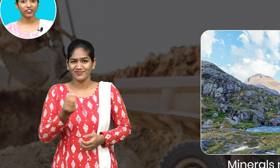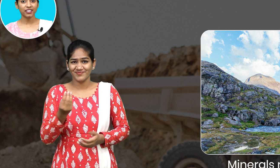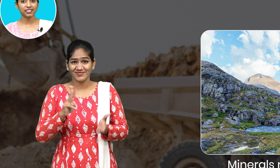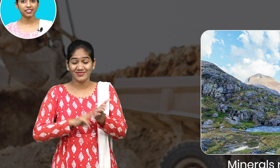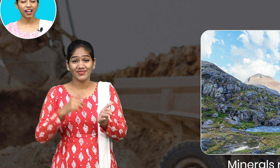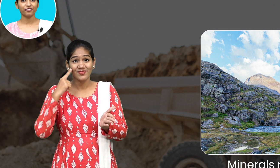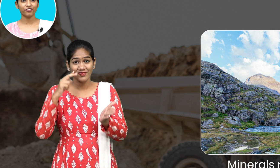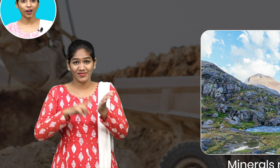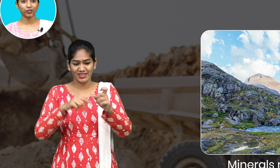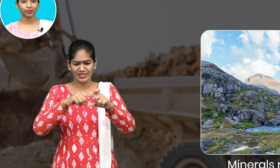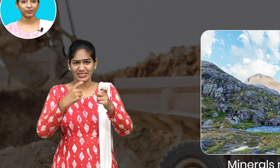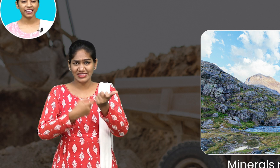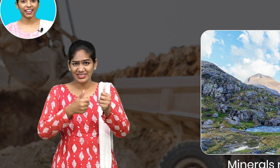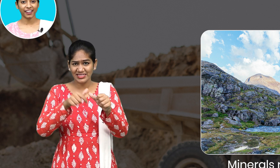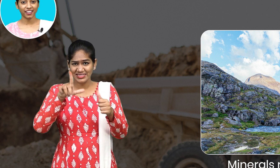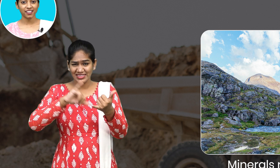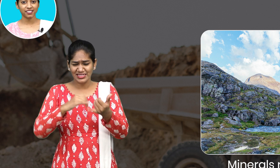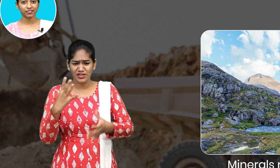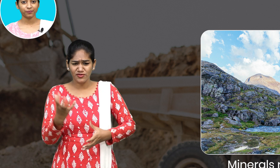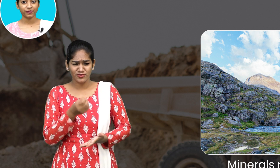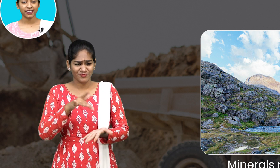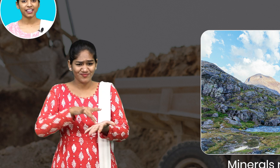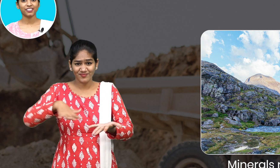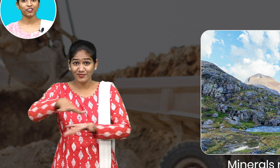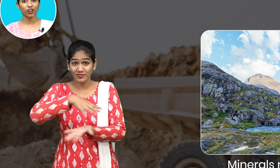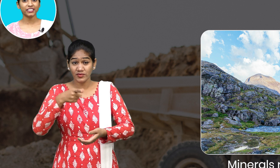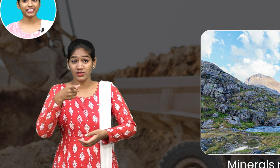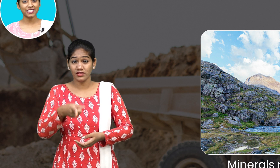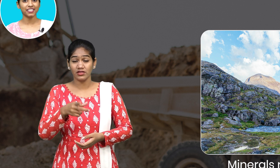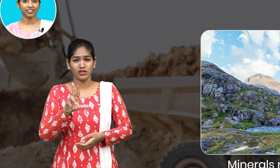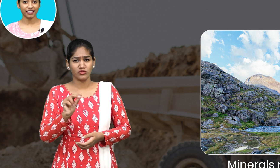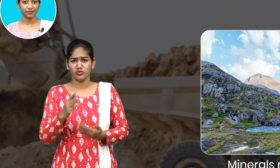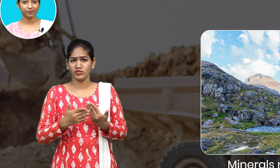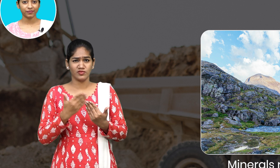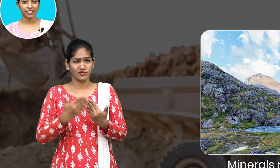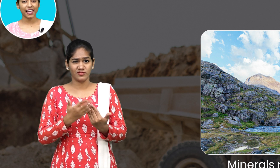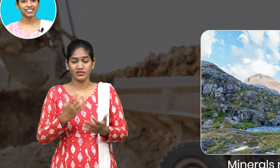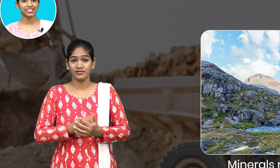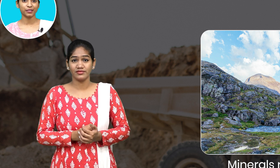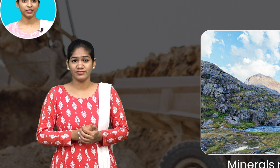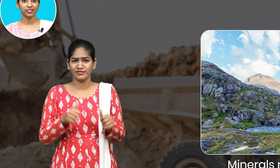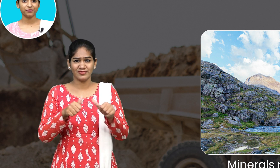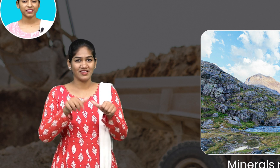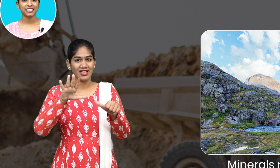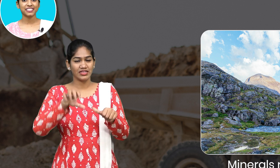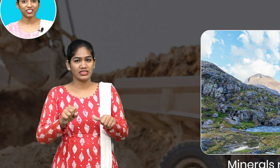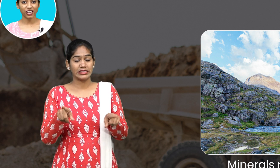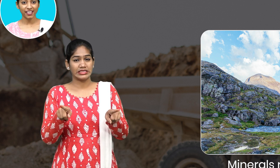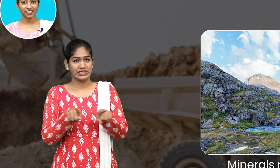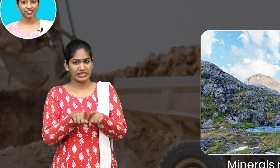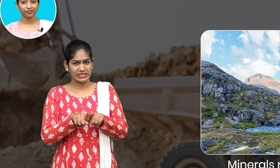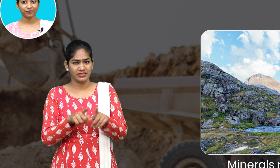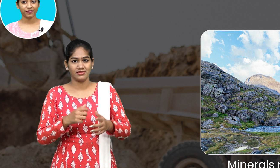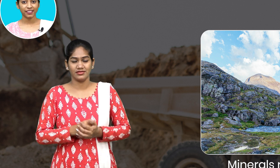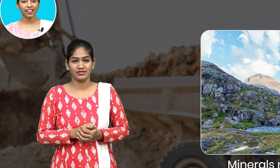Some minerals are found in areas that are not easily accessible, such